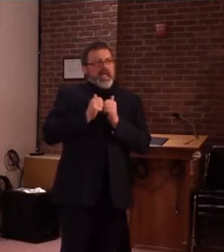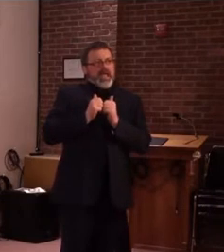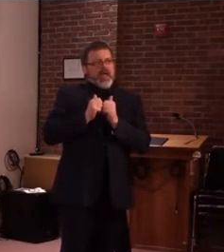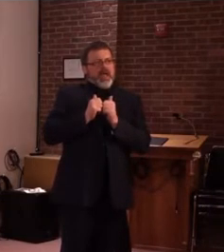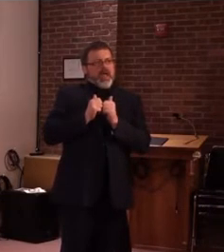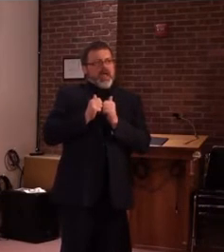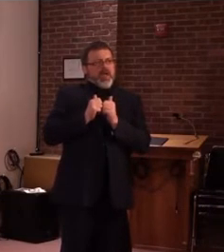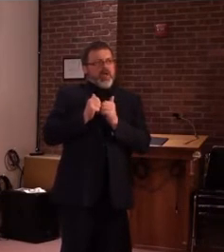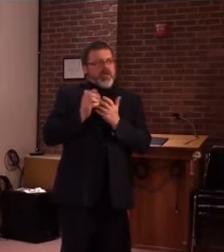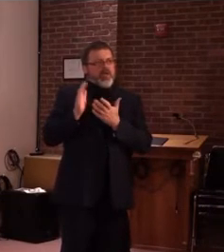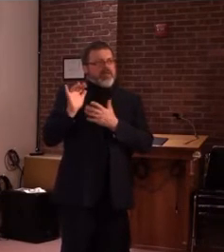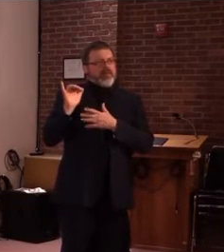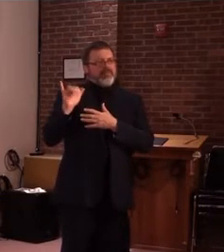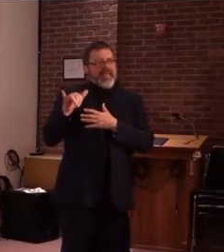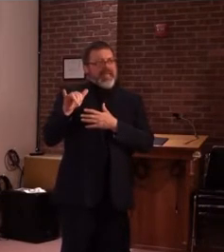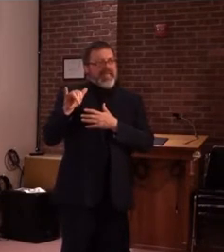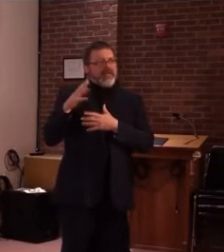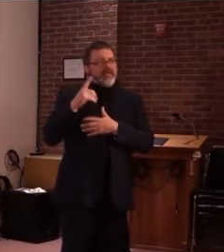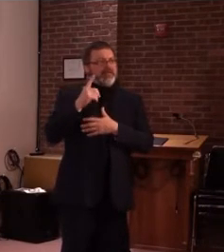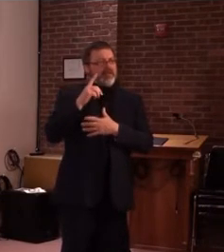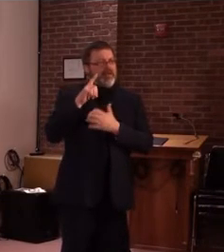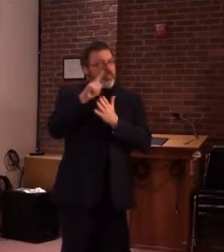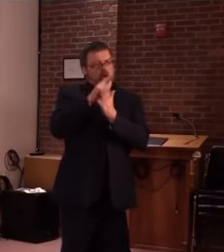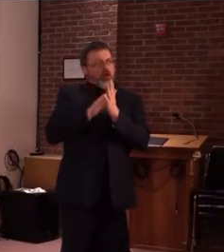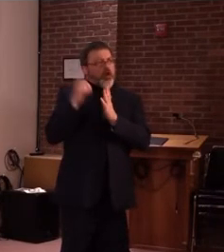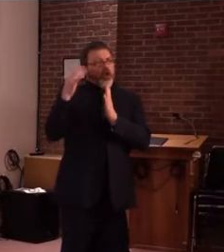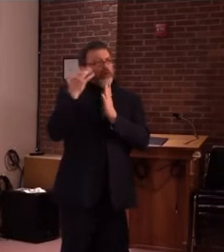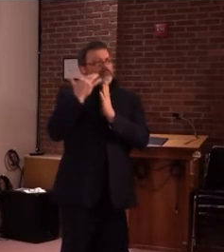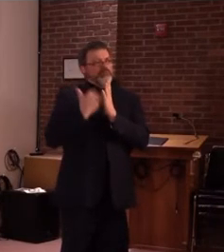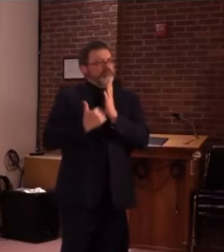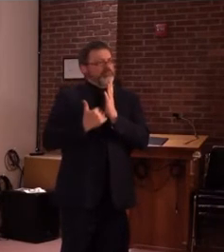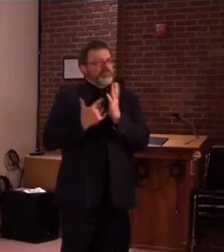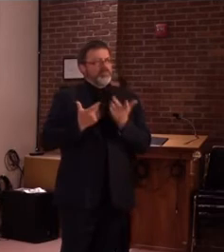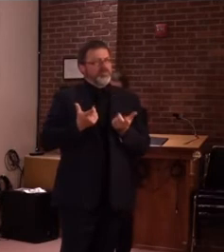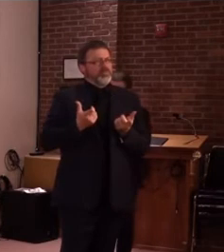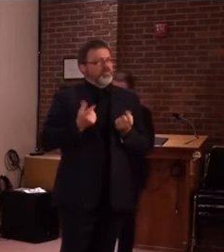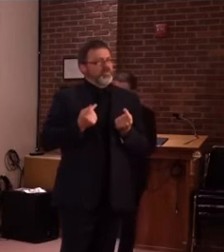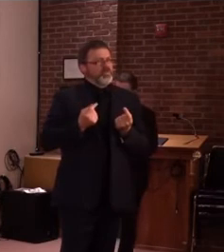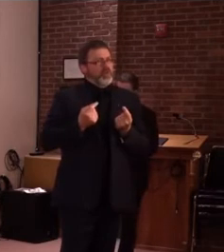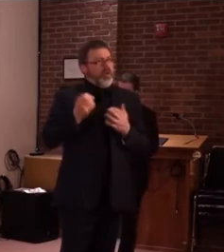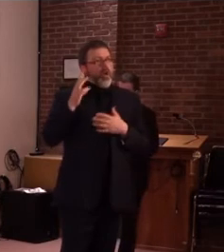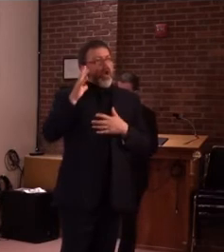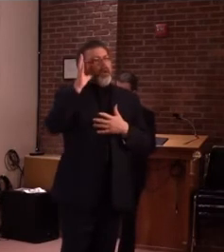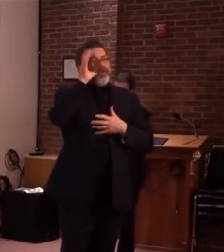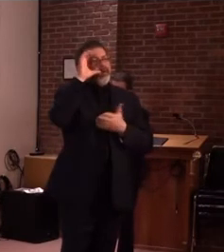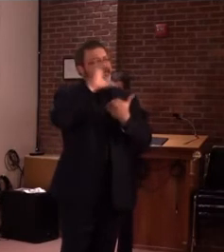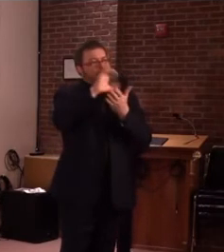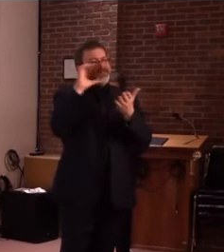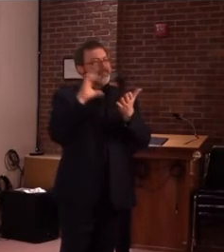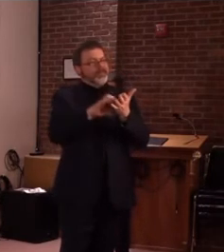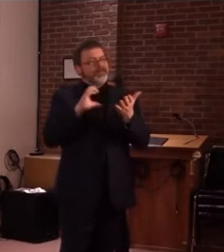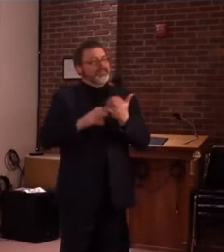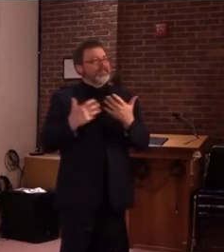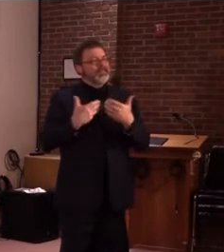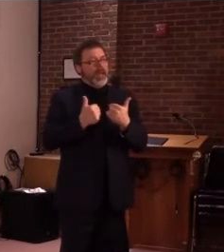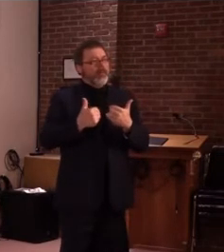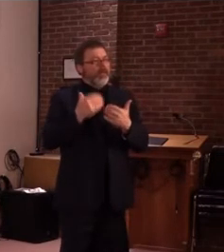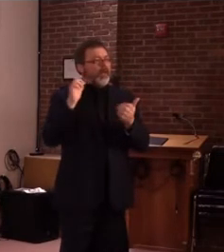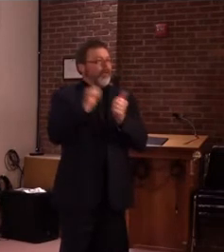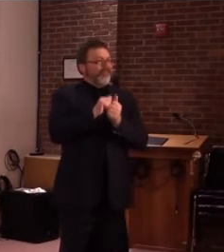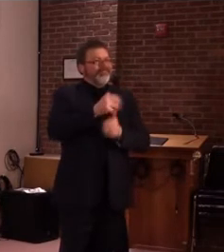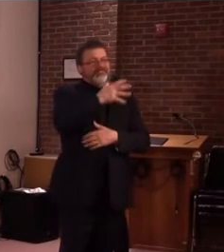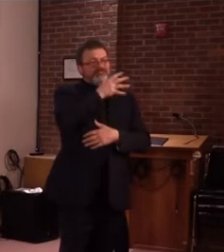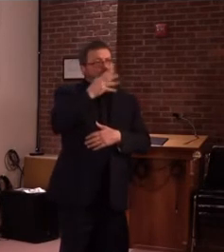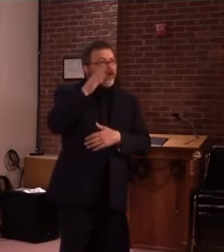there pieces, you know, such as the ag piece that will go to the ag committee and then, you know, be broken out